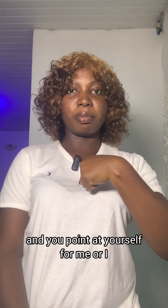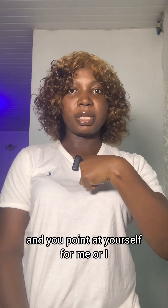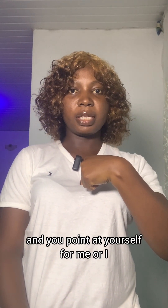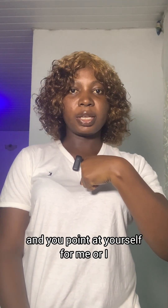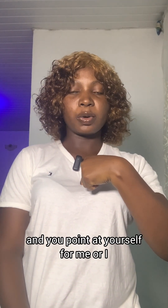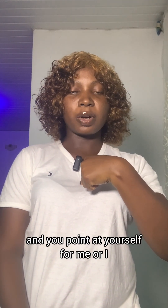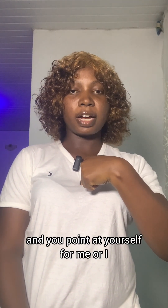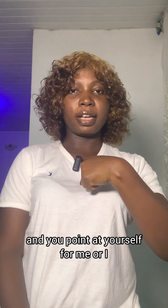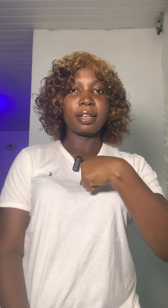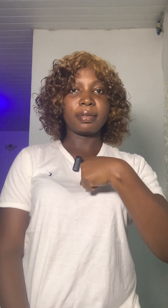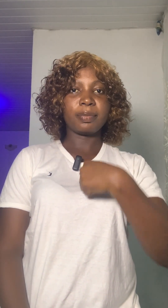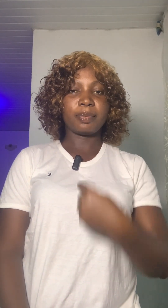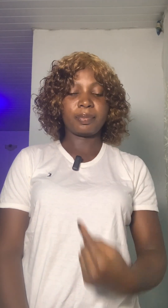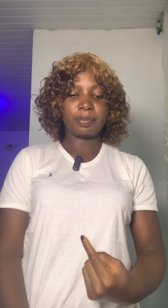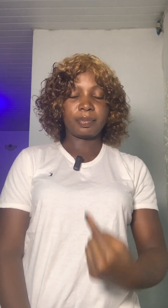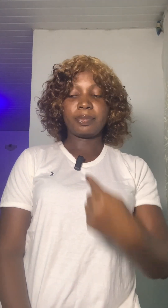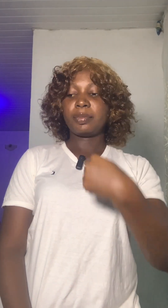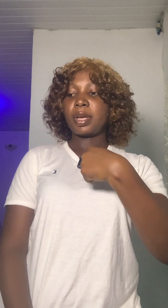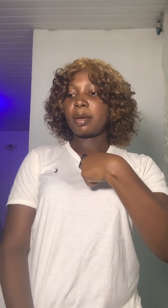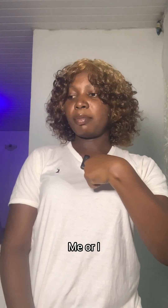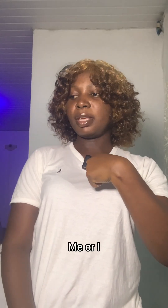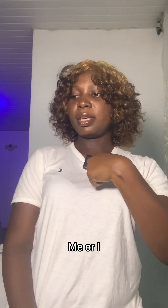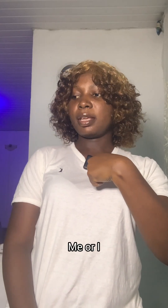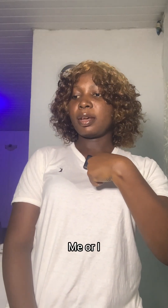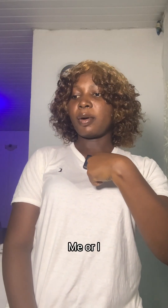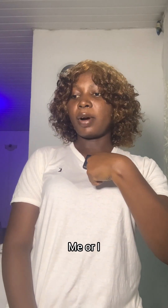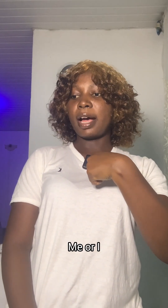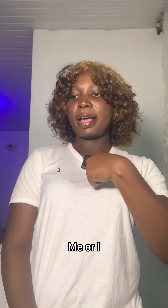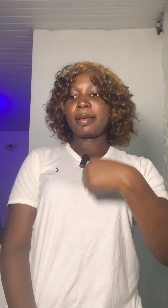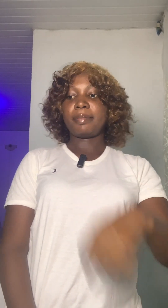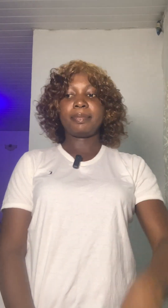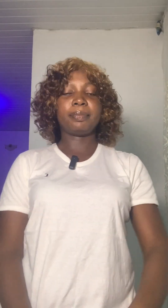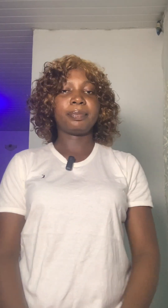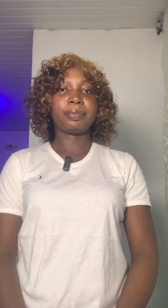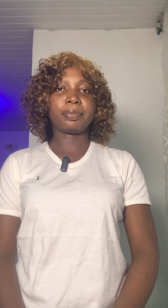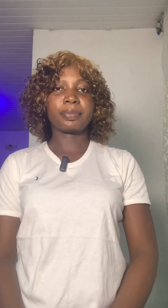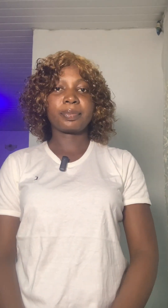me or I. Me or I.